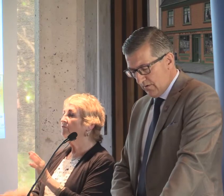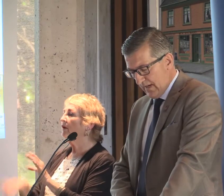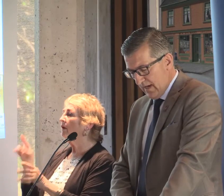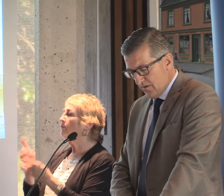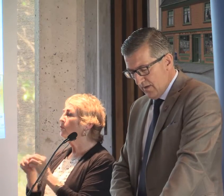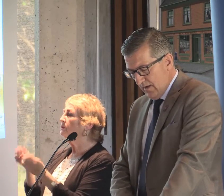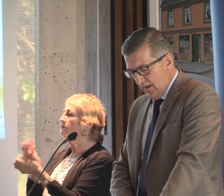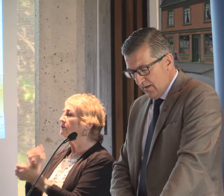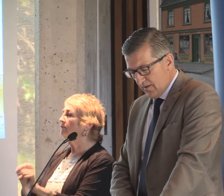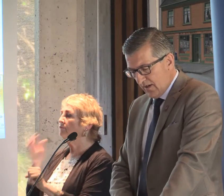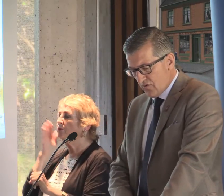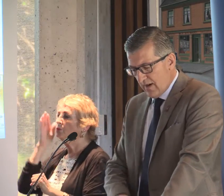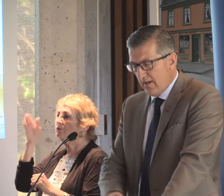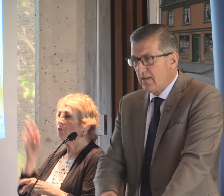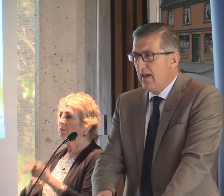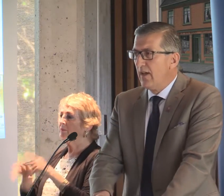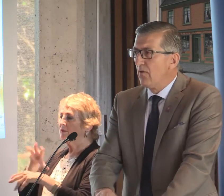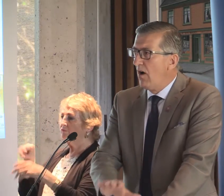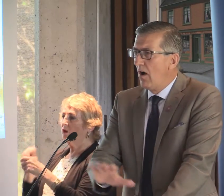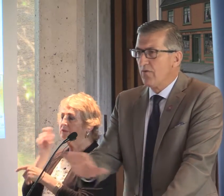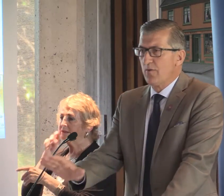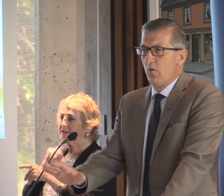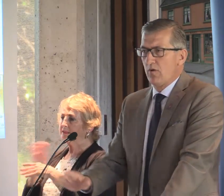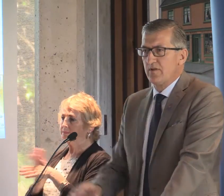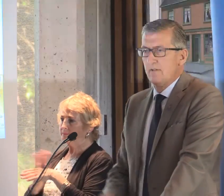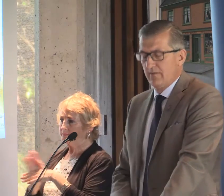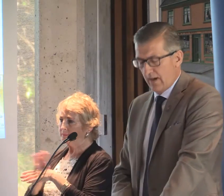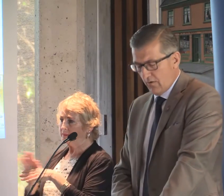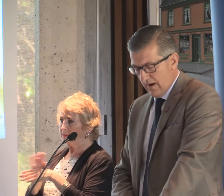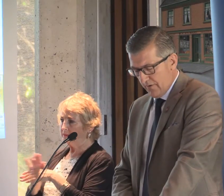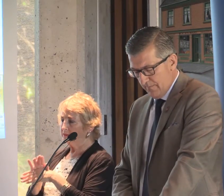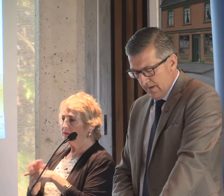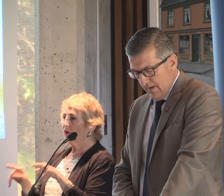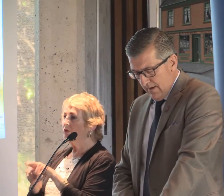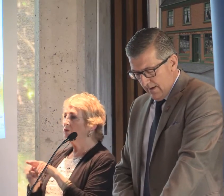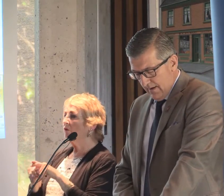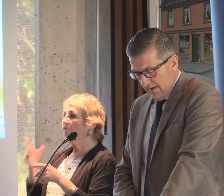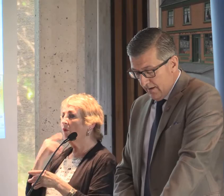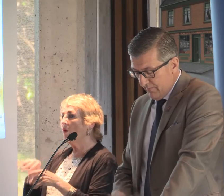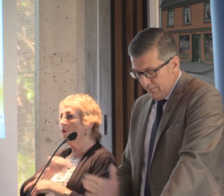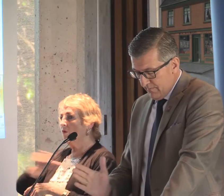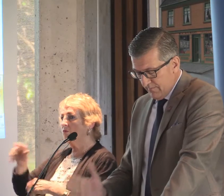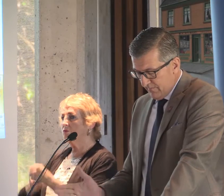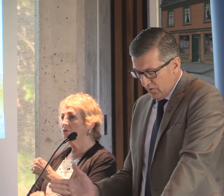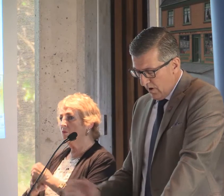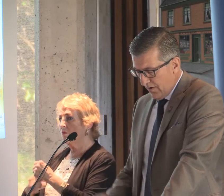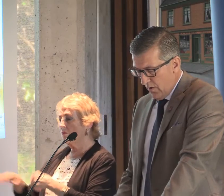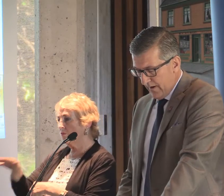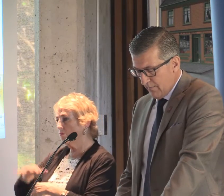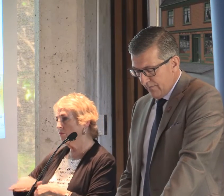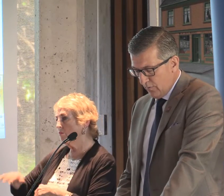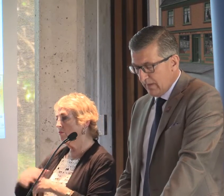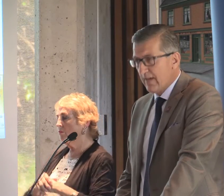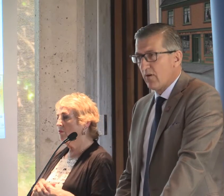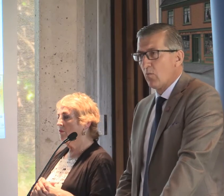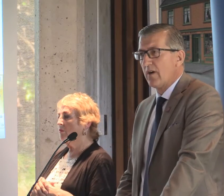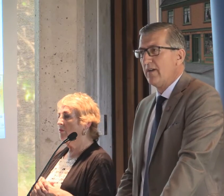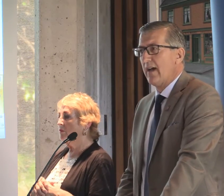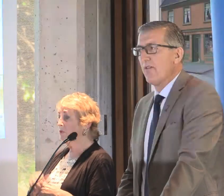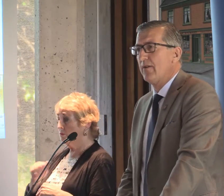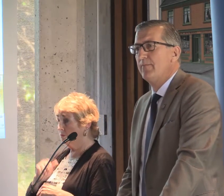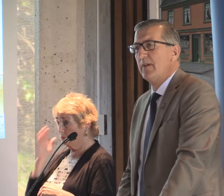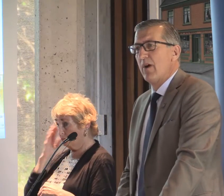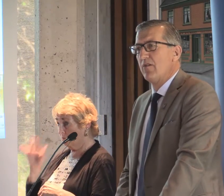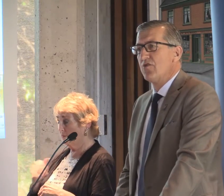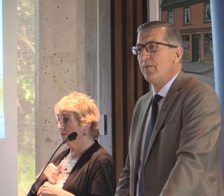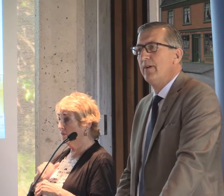those that are engaged in sex trades and for all the supports that are around them. And you all know that I'm a full believer in working